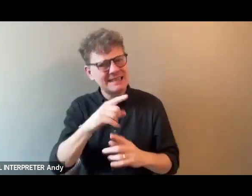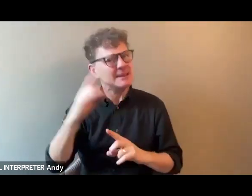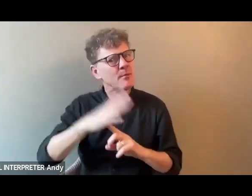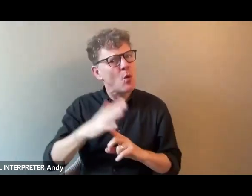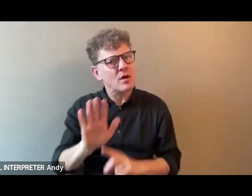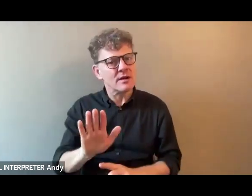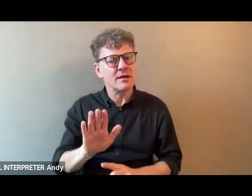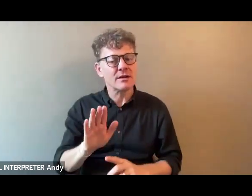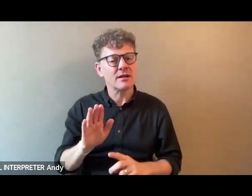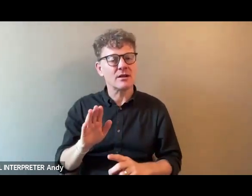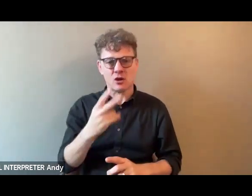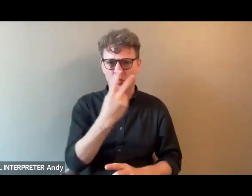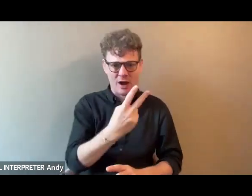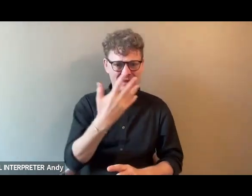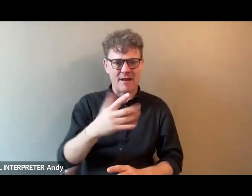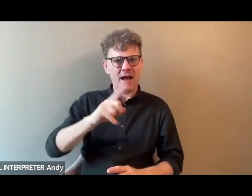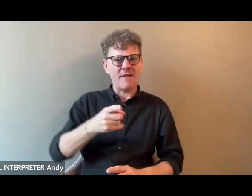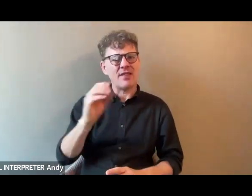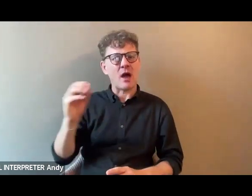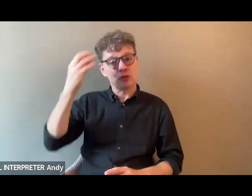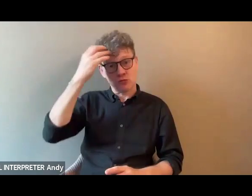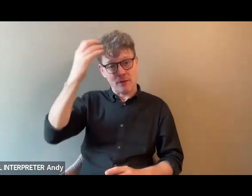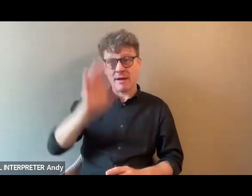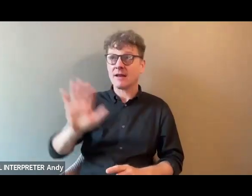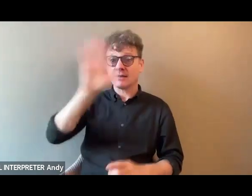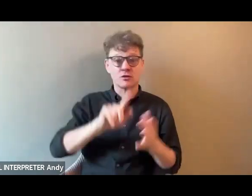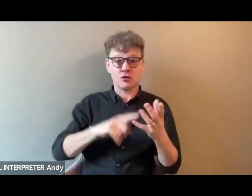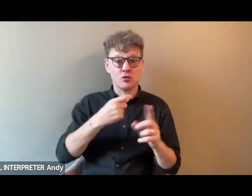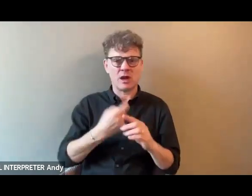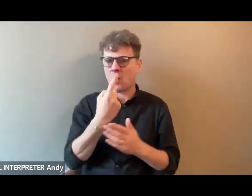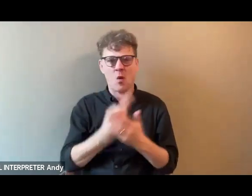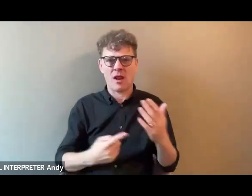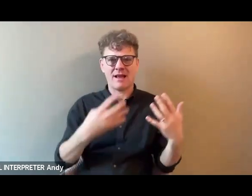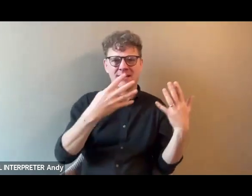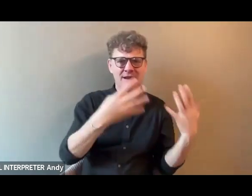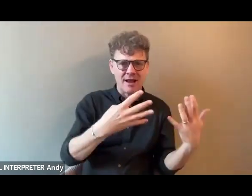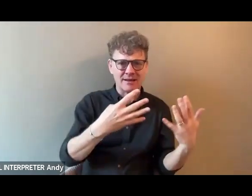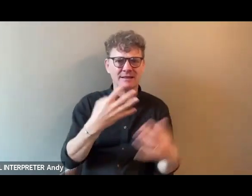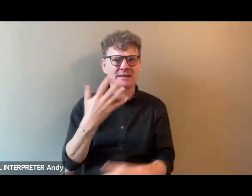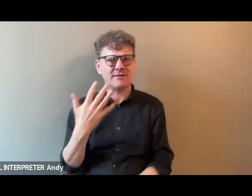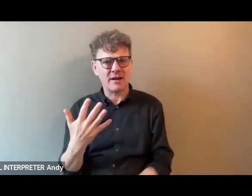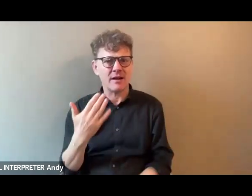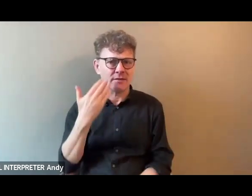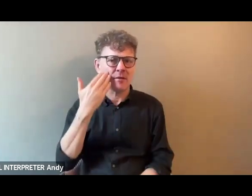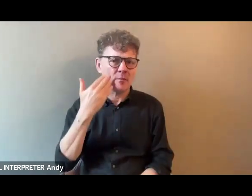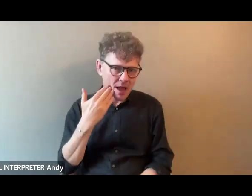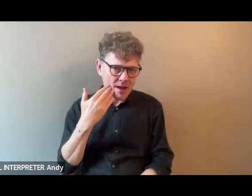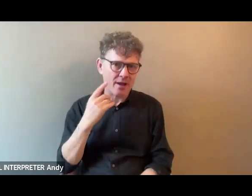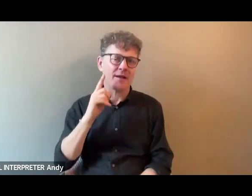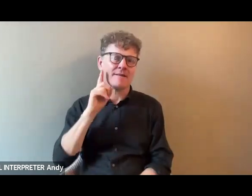of 25,000 professors in the UK, only 95 are Black